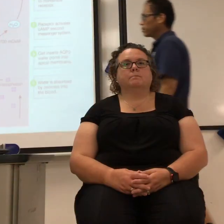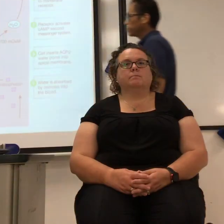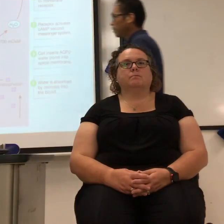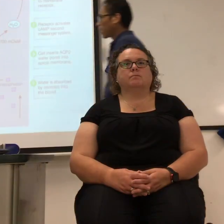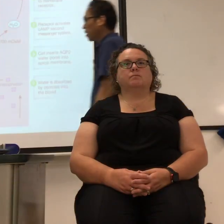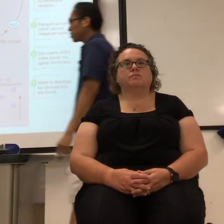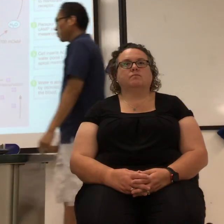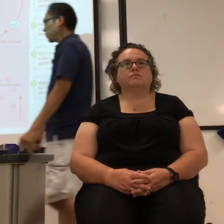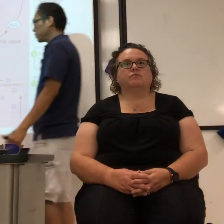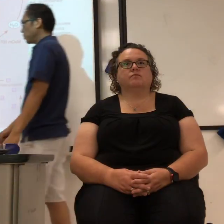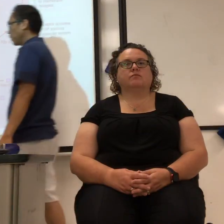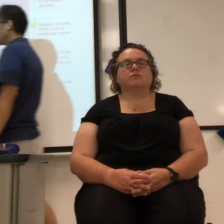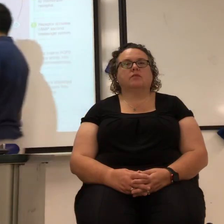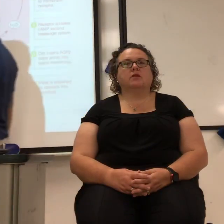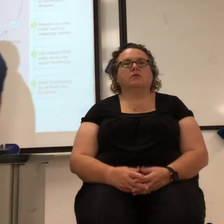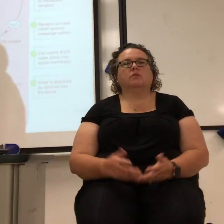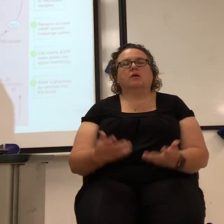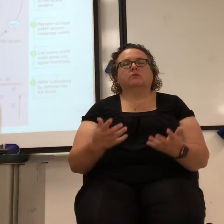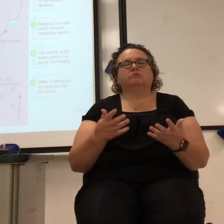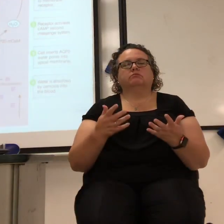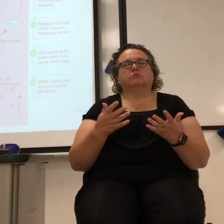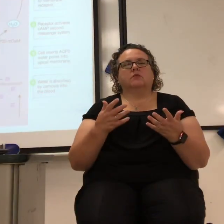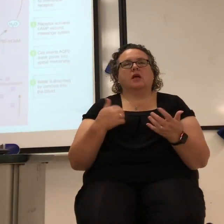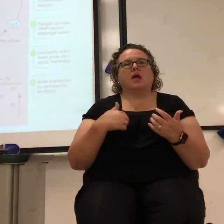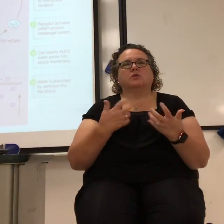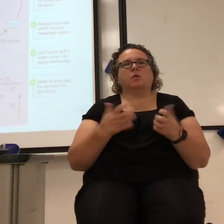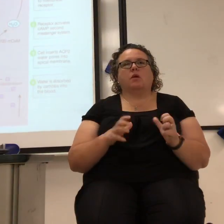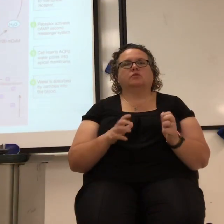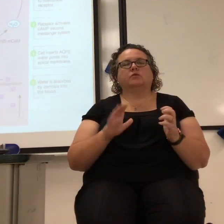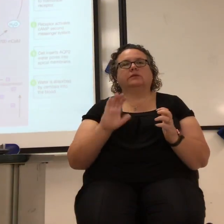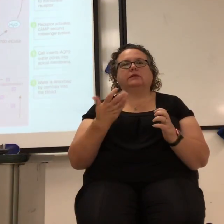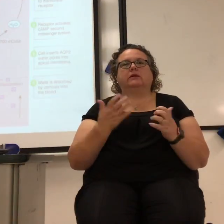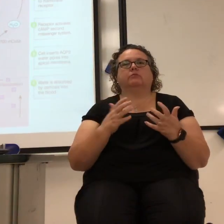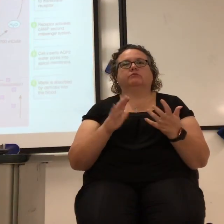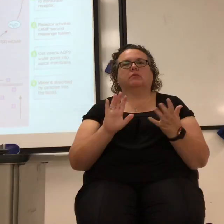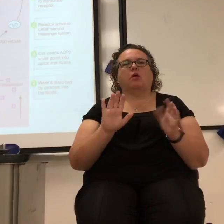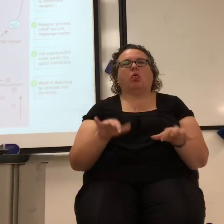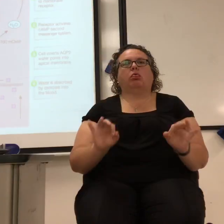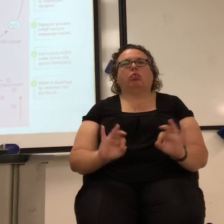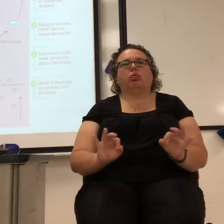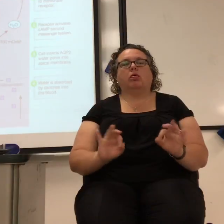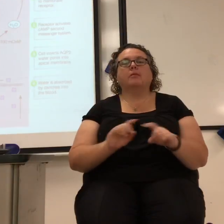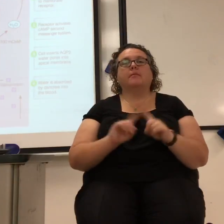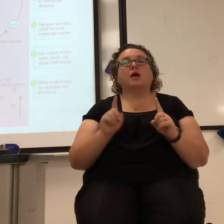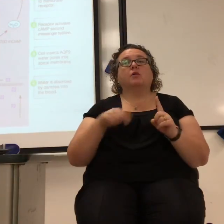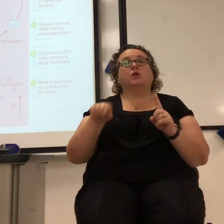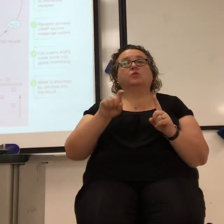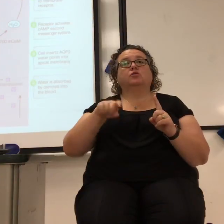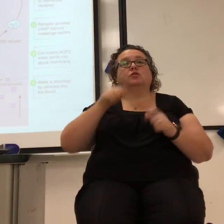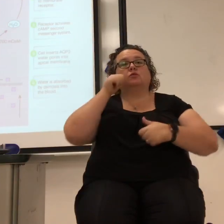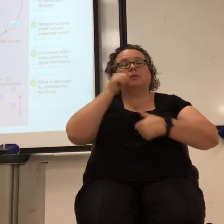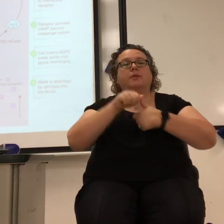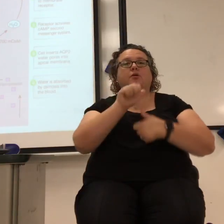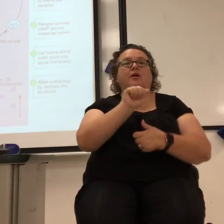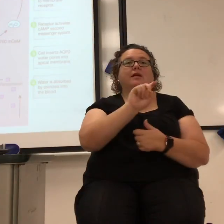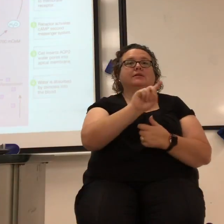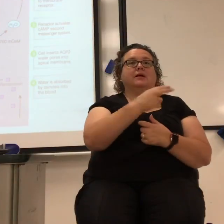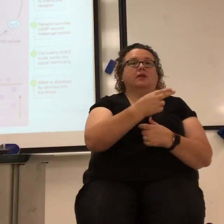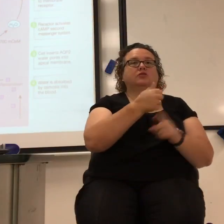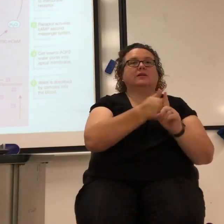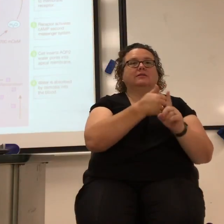Well, let me not gloss over this too much, but what you should remember about ADH, it's an antidiuretic